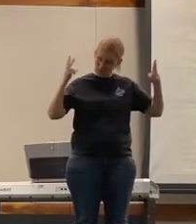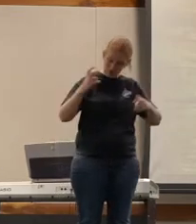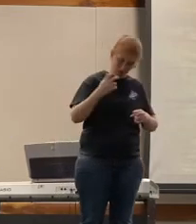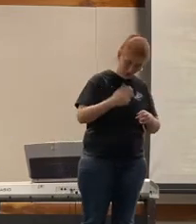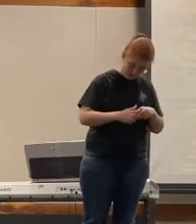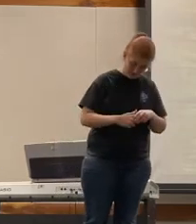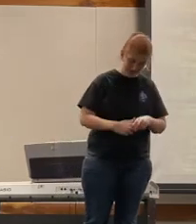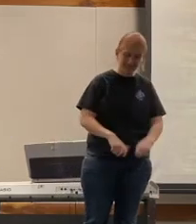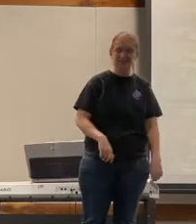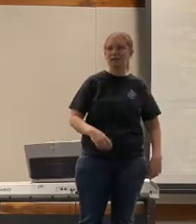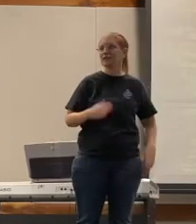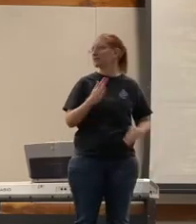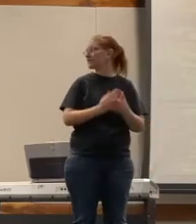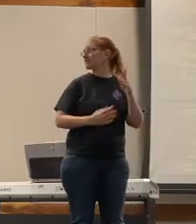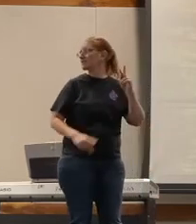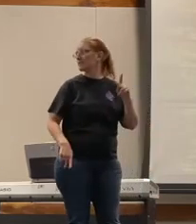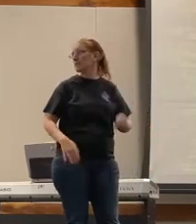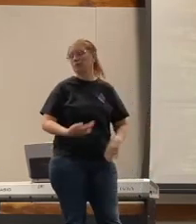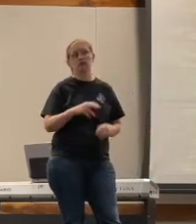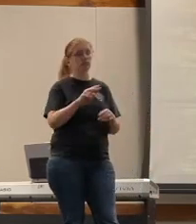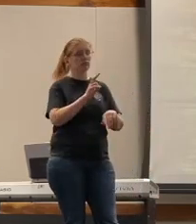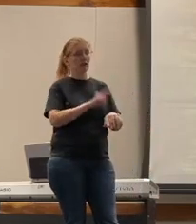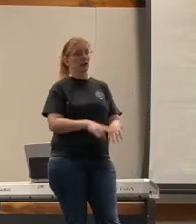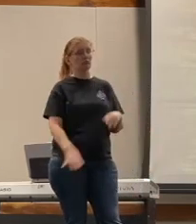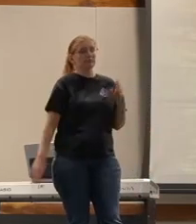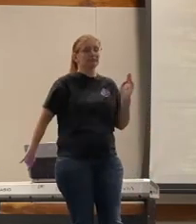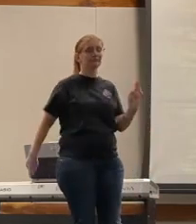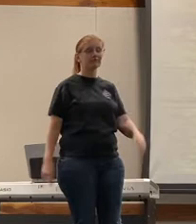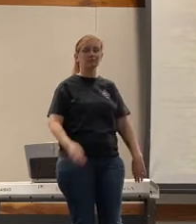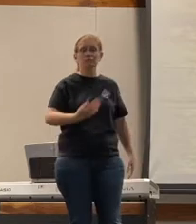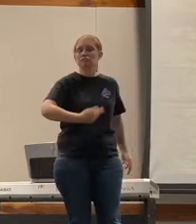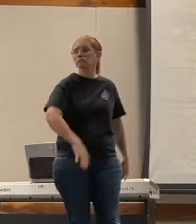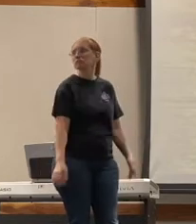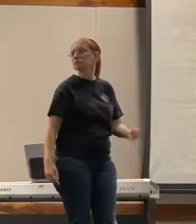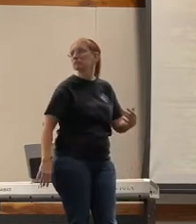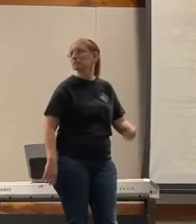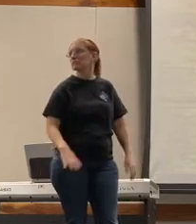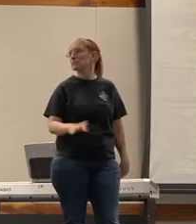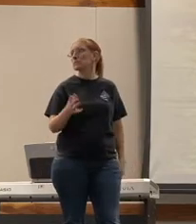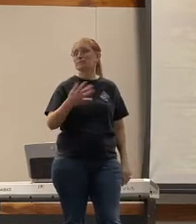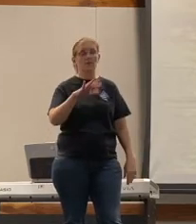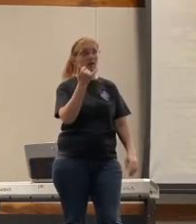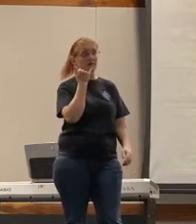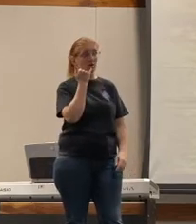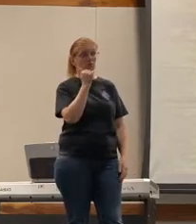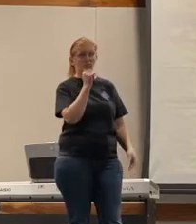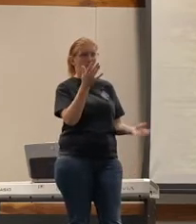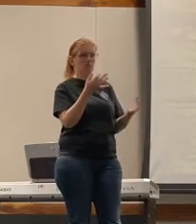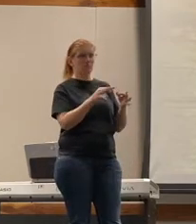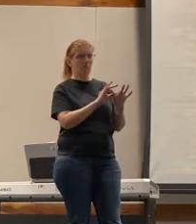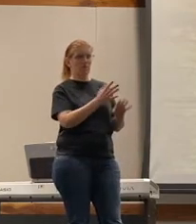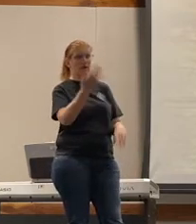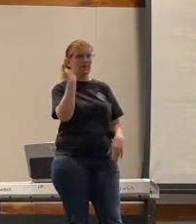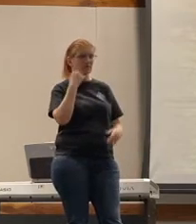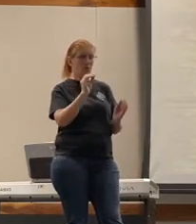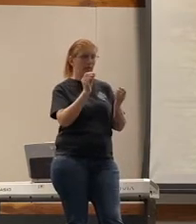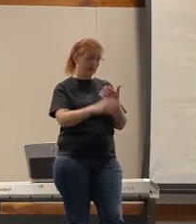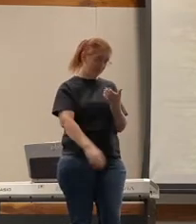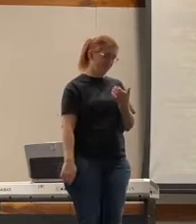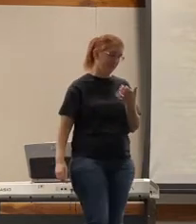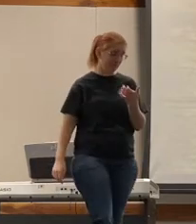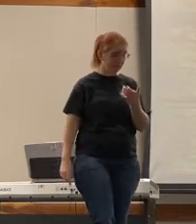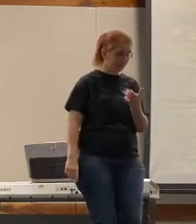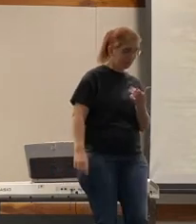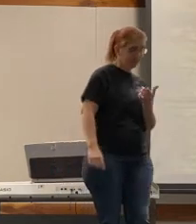stiff. Some people just, arms are swinging. Some people, now listen, cell phones weren't a thing back then, so nobody was looking down and doing all that